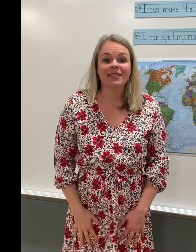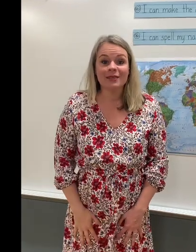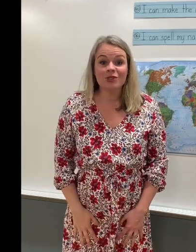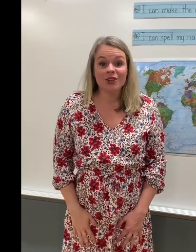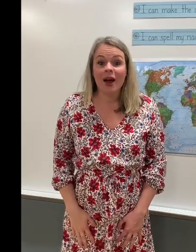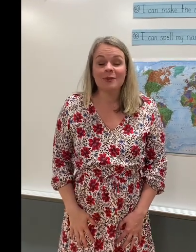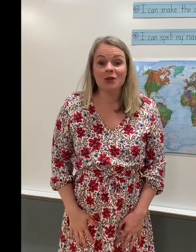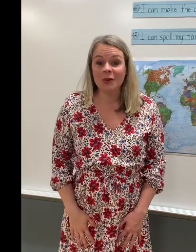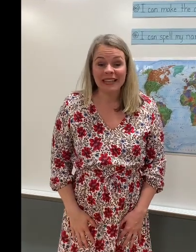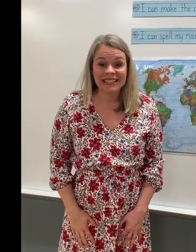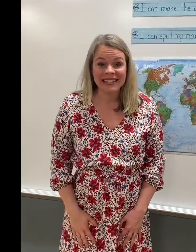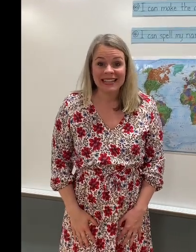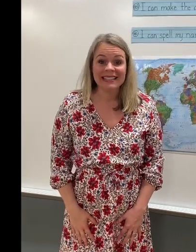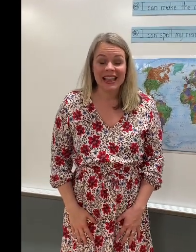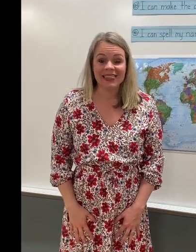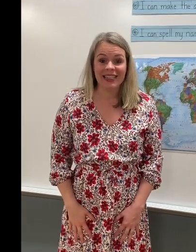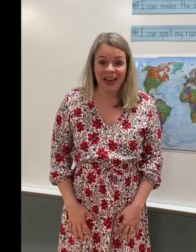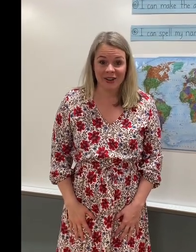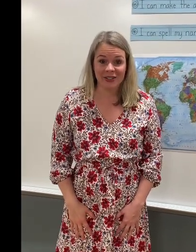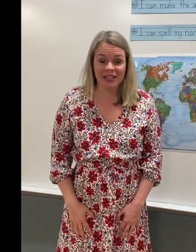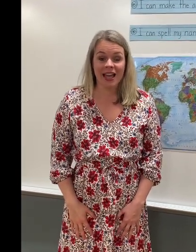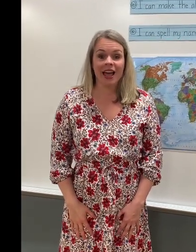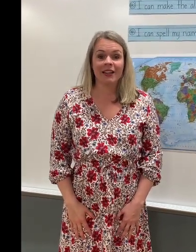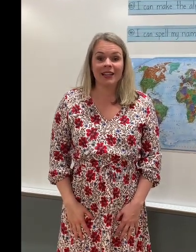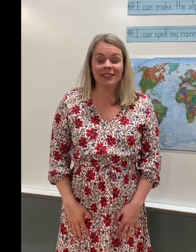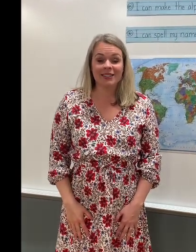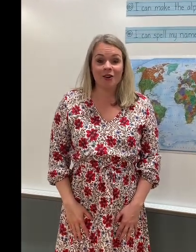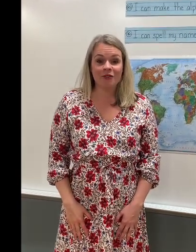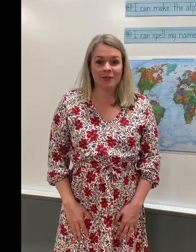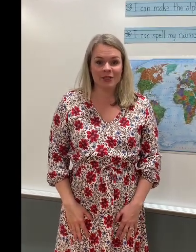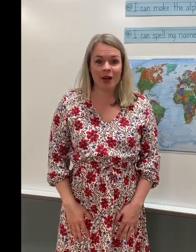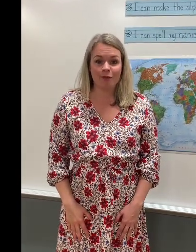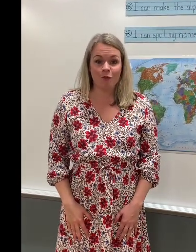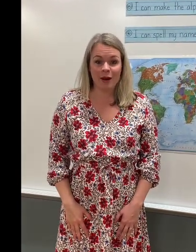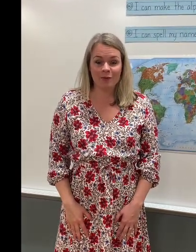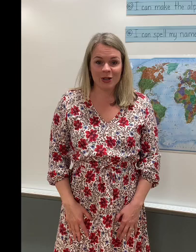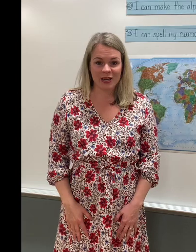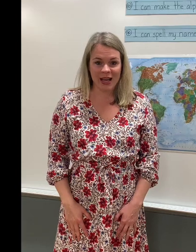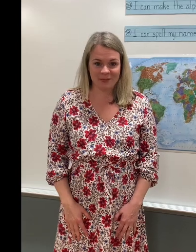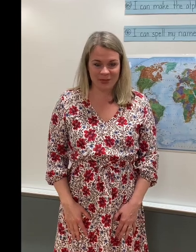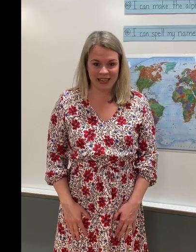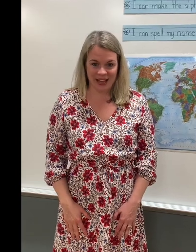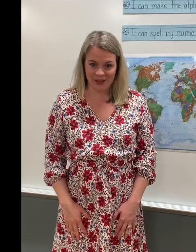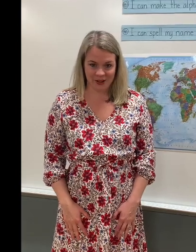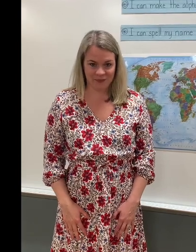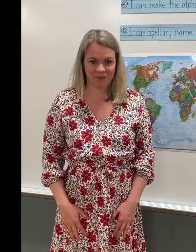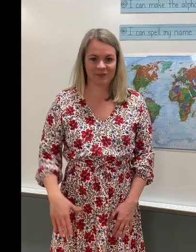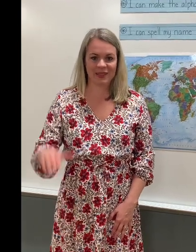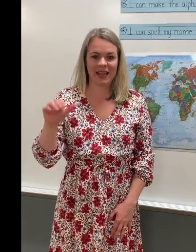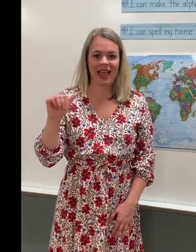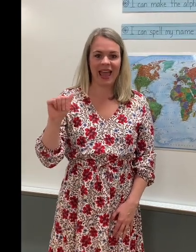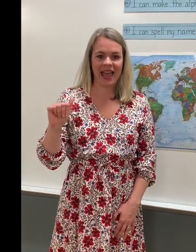Awesome job, 26 letters. Let's go from the top one more time together.